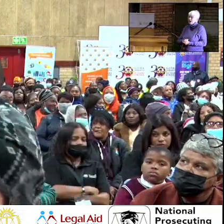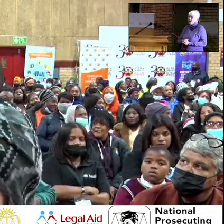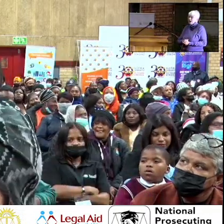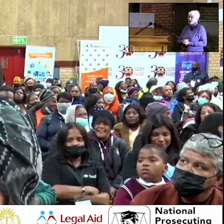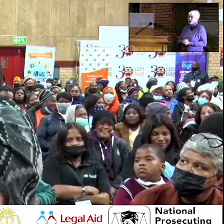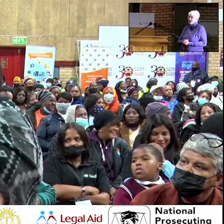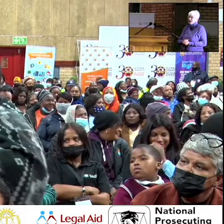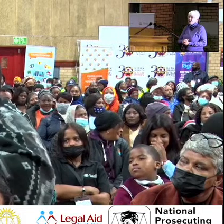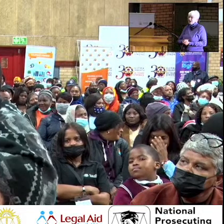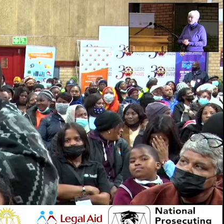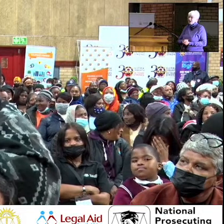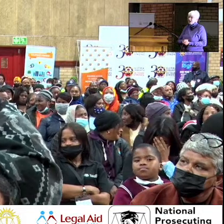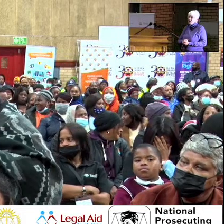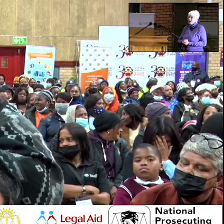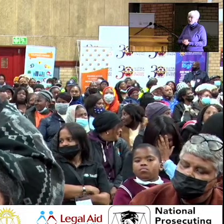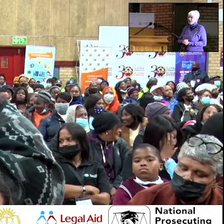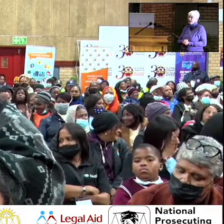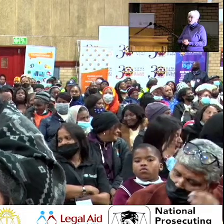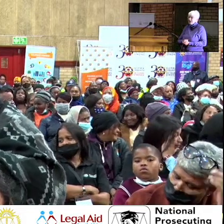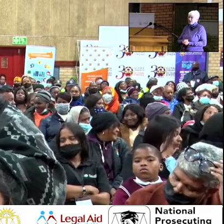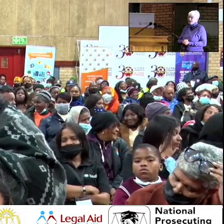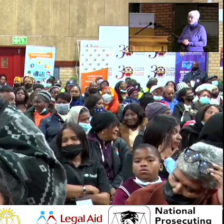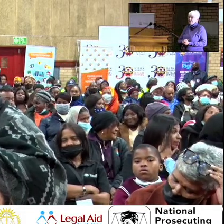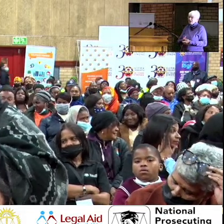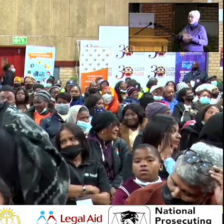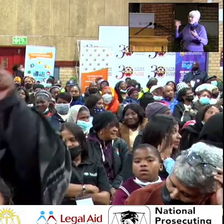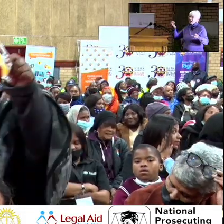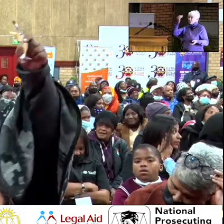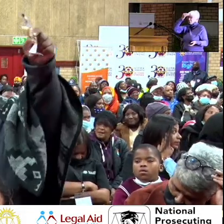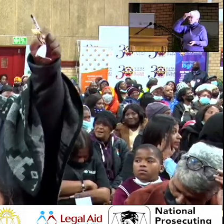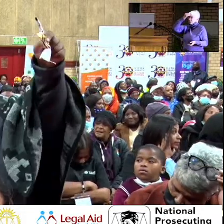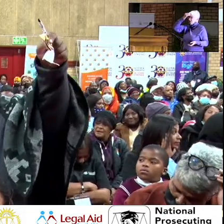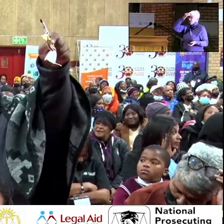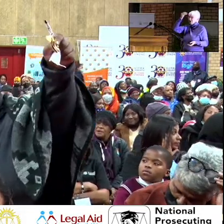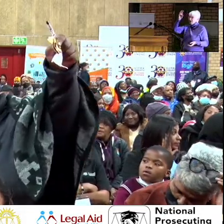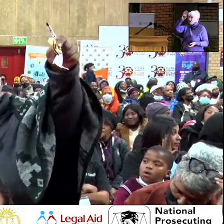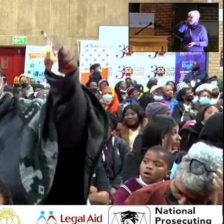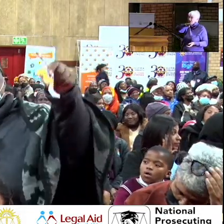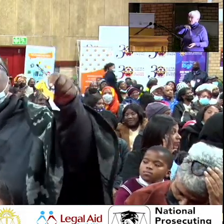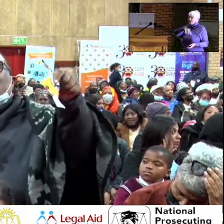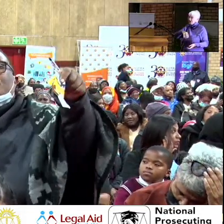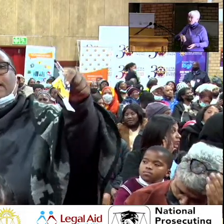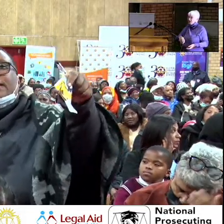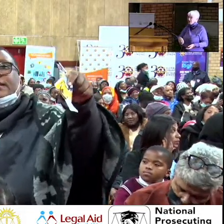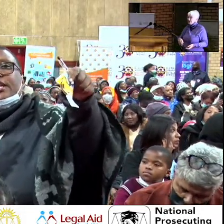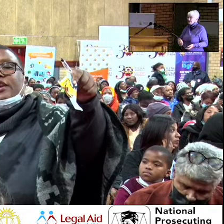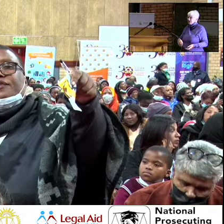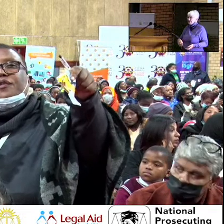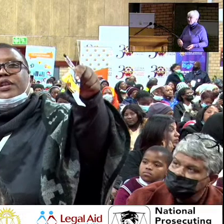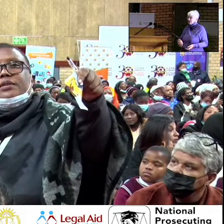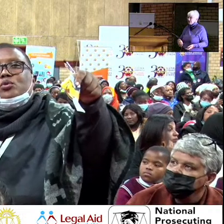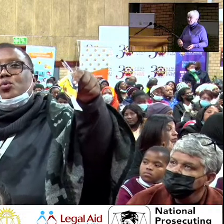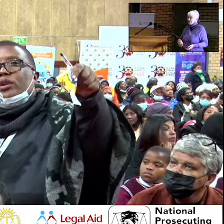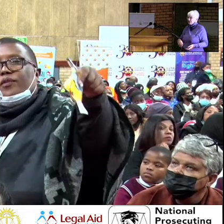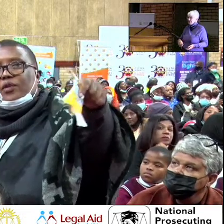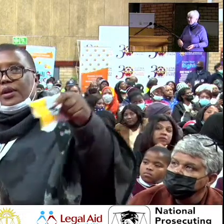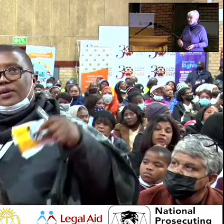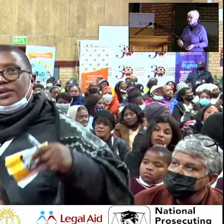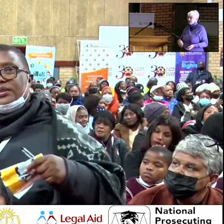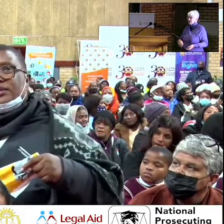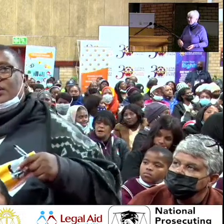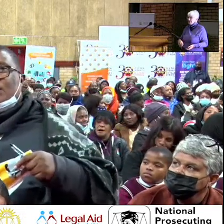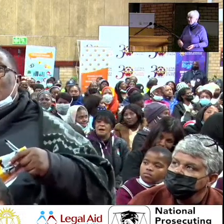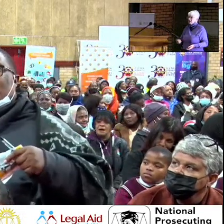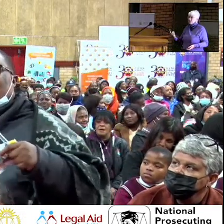in the police station here, I'm told, there used to be a trauma center for victims 24